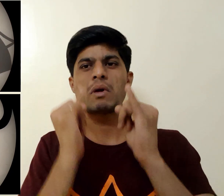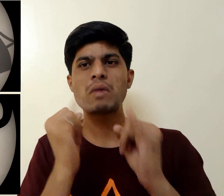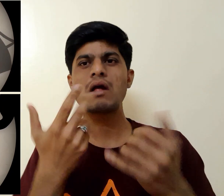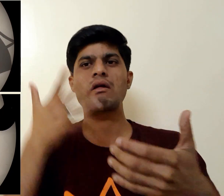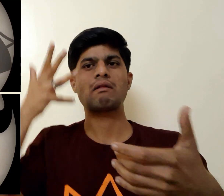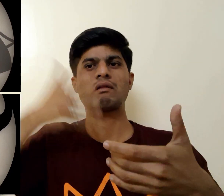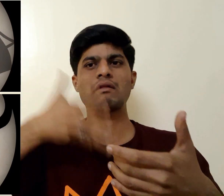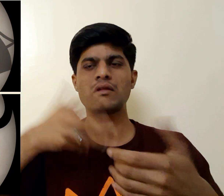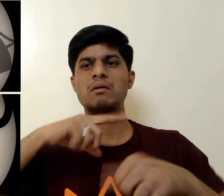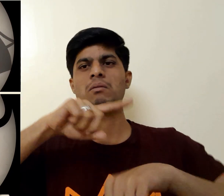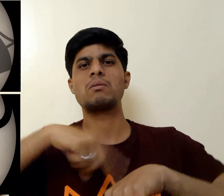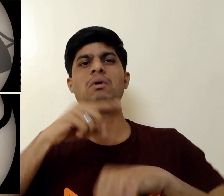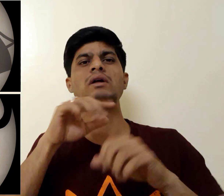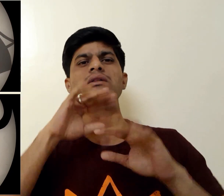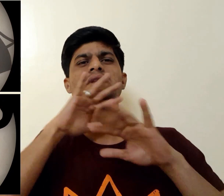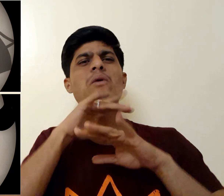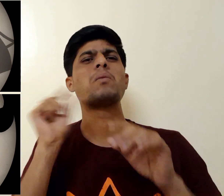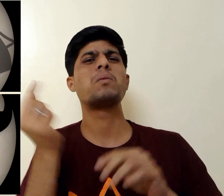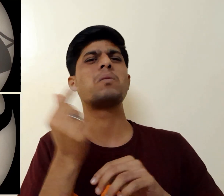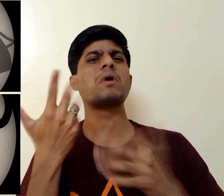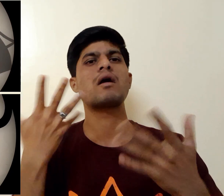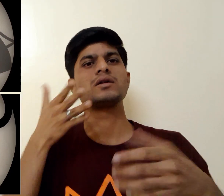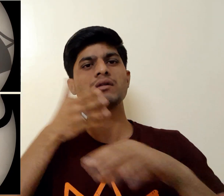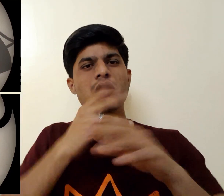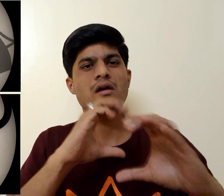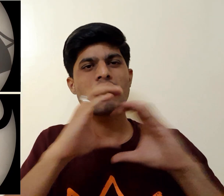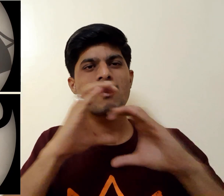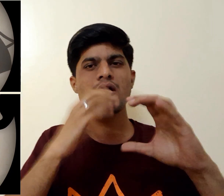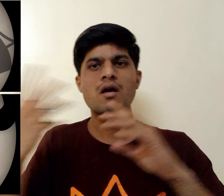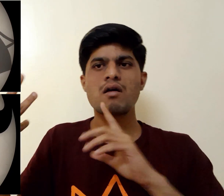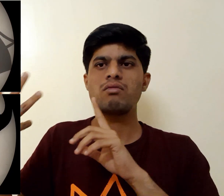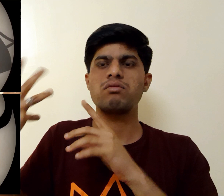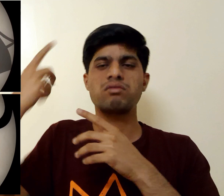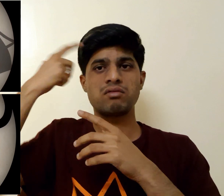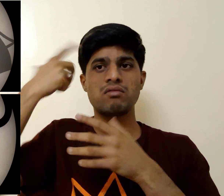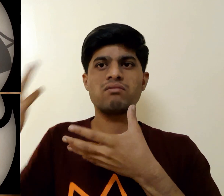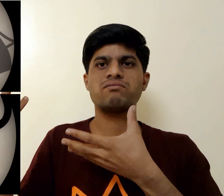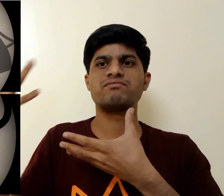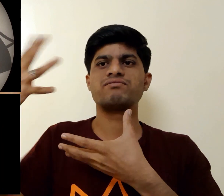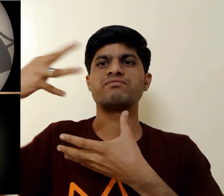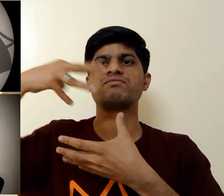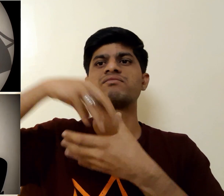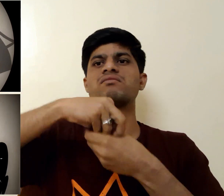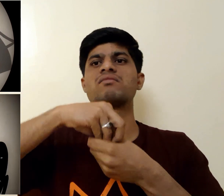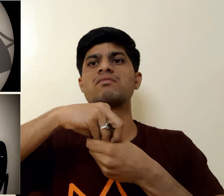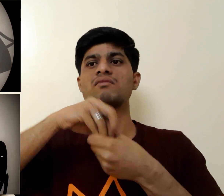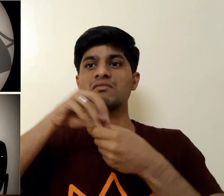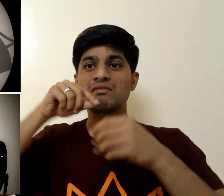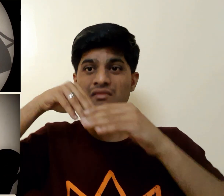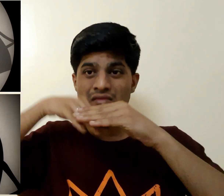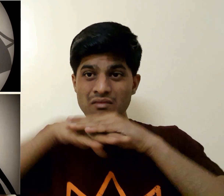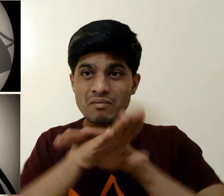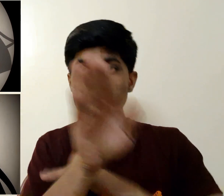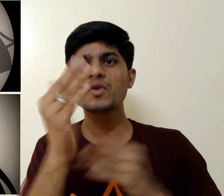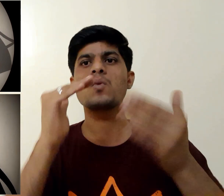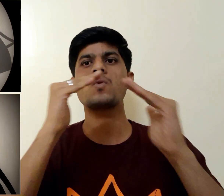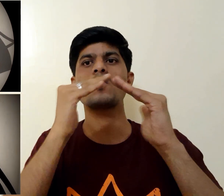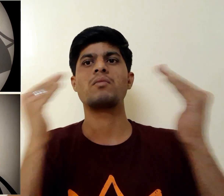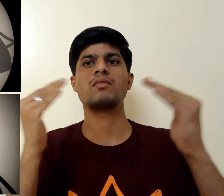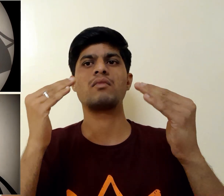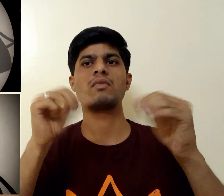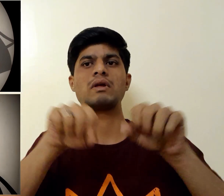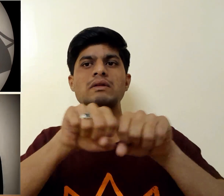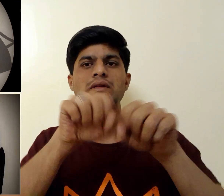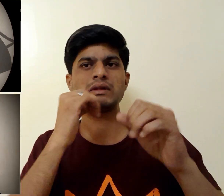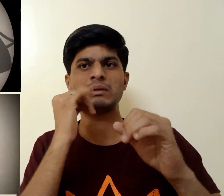this system to make it believe that the primary need for survival is the drug. In hijacking the brain, it can